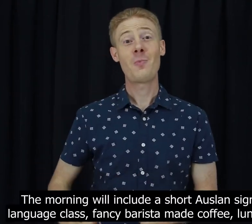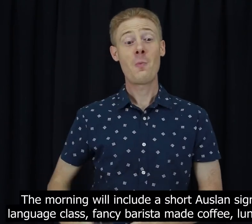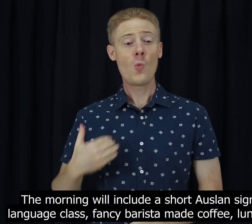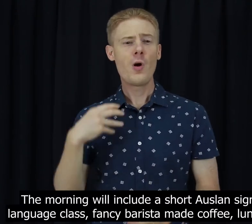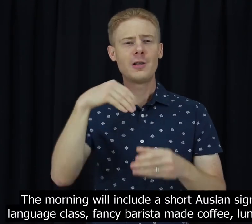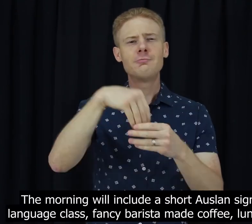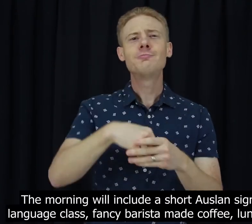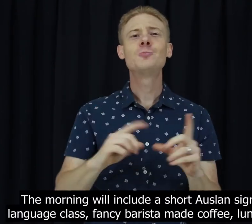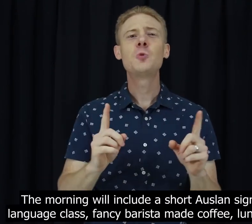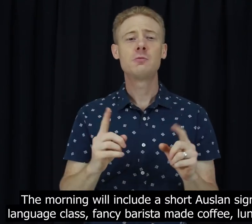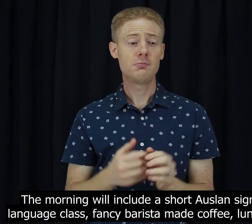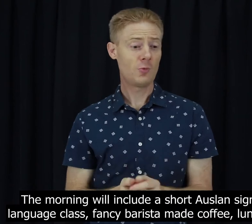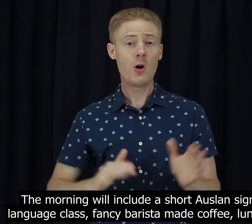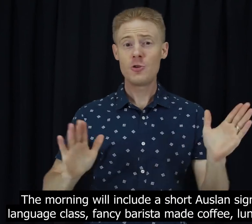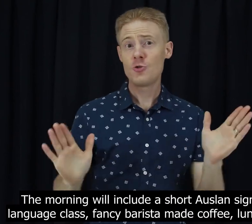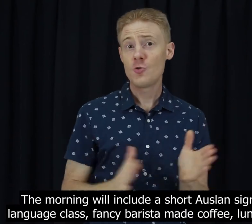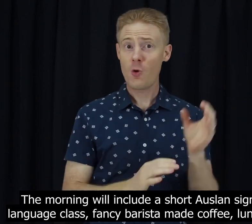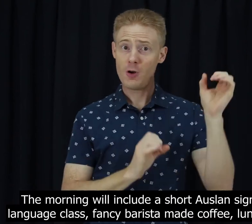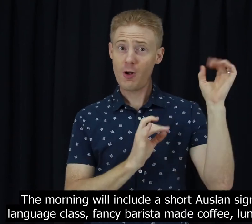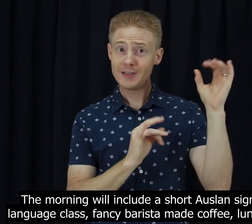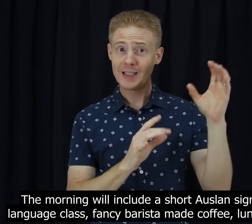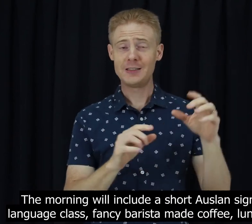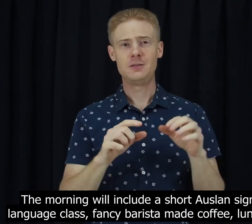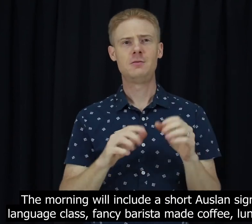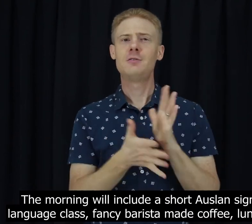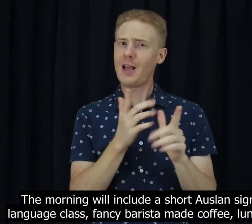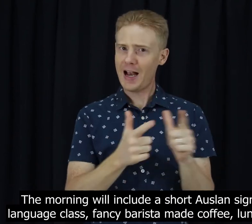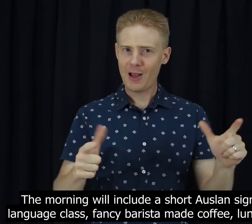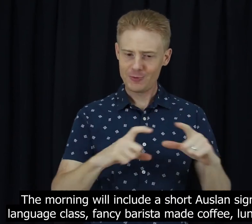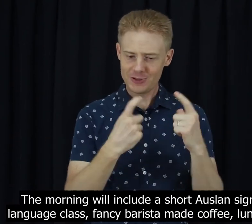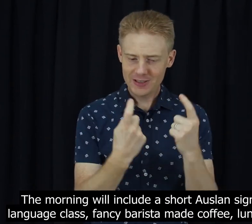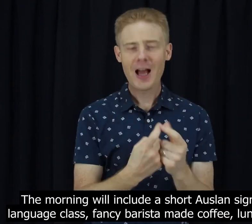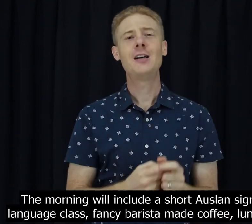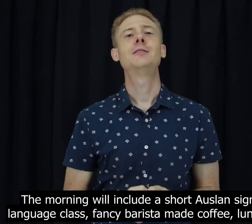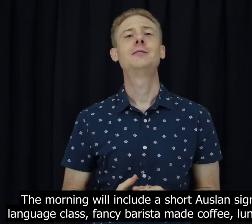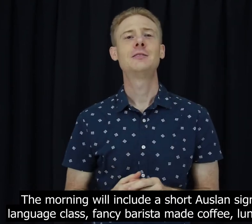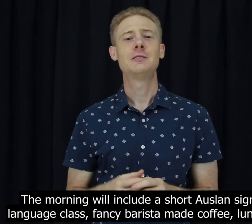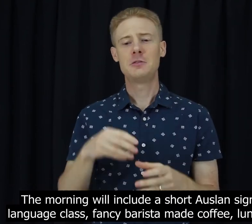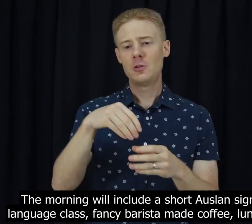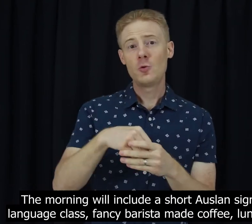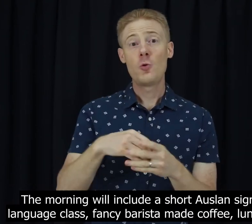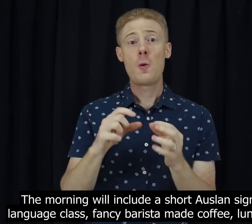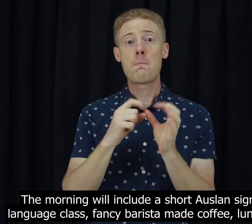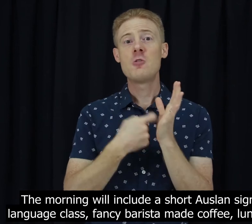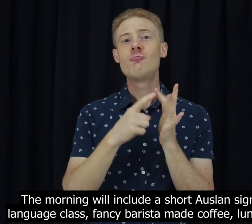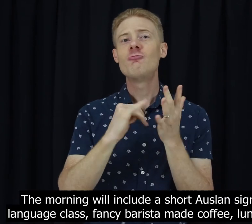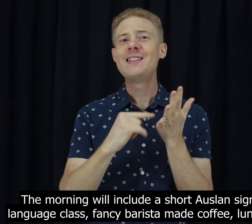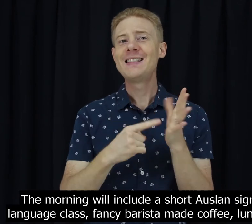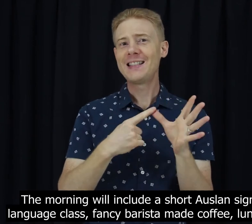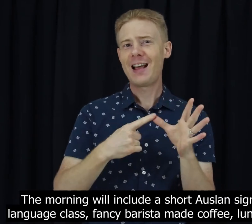The morning will include a short Auslan sign language class, fancy barista